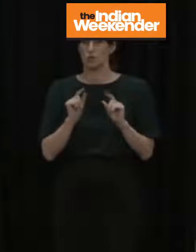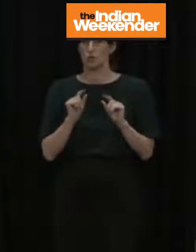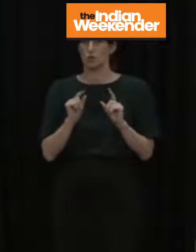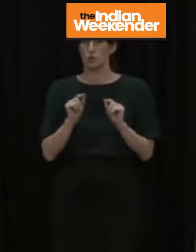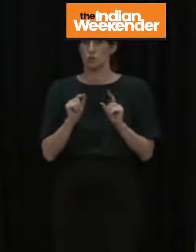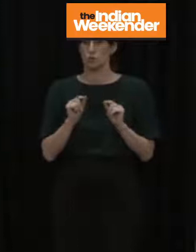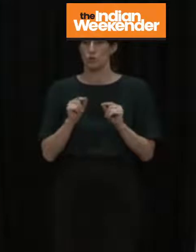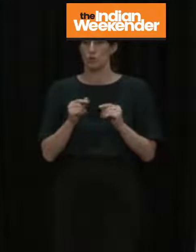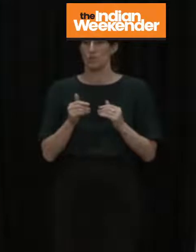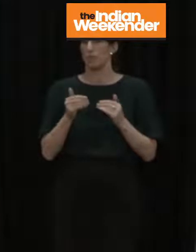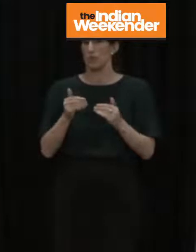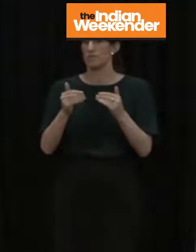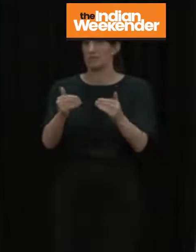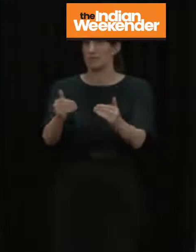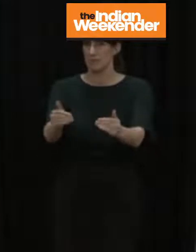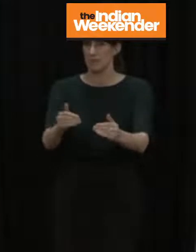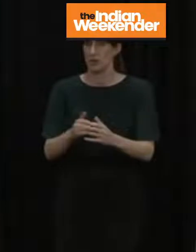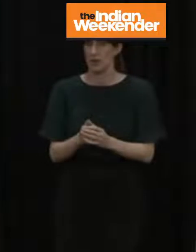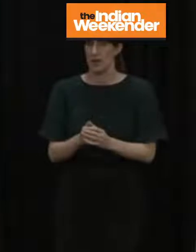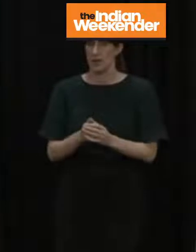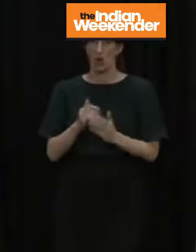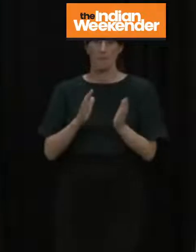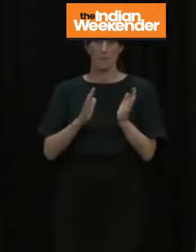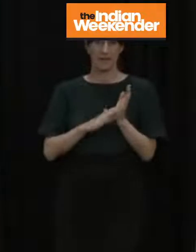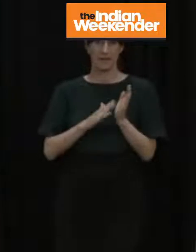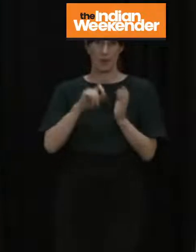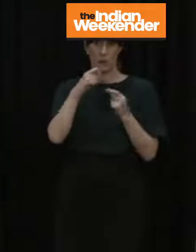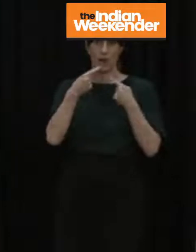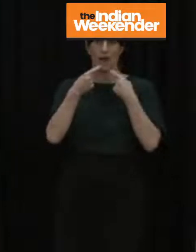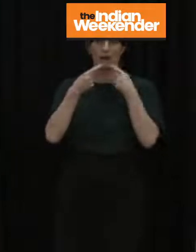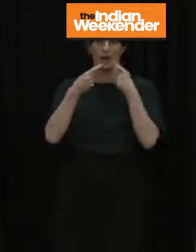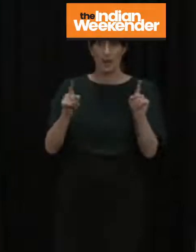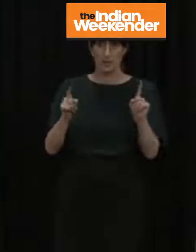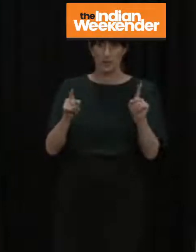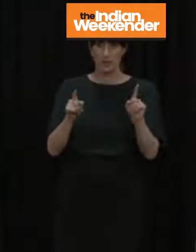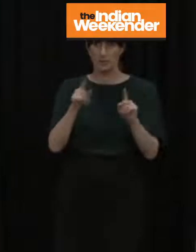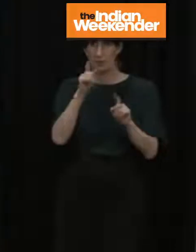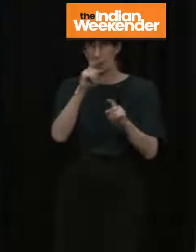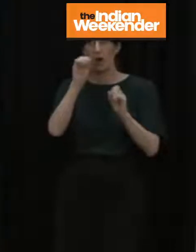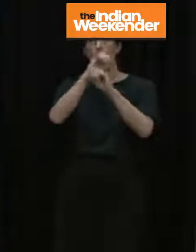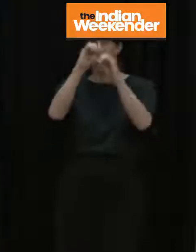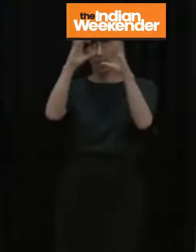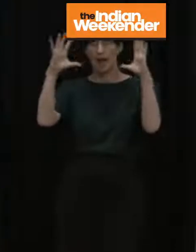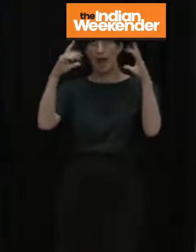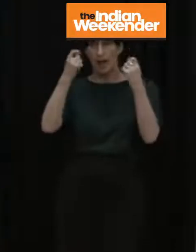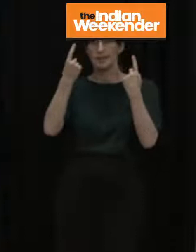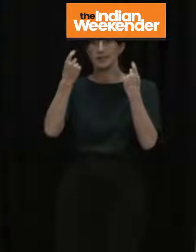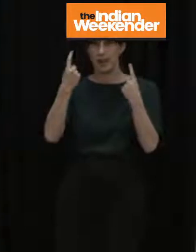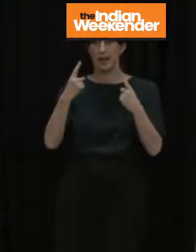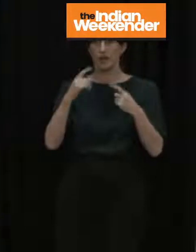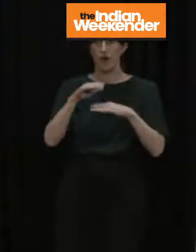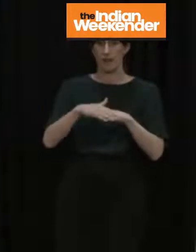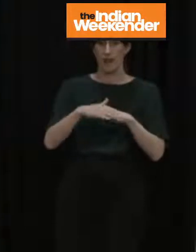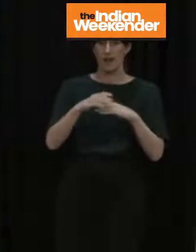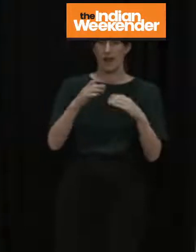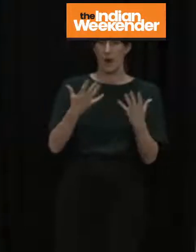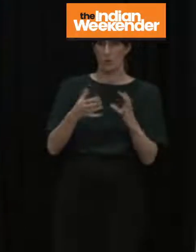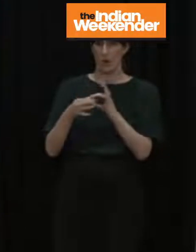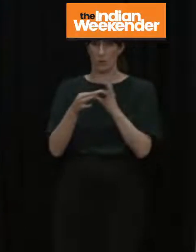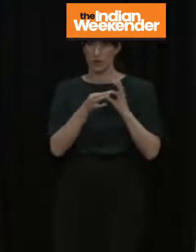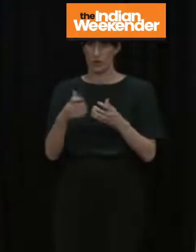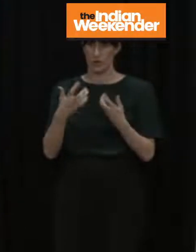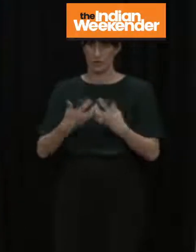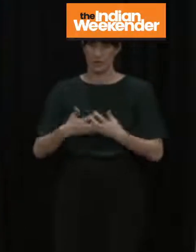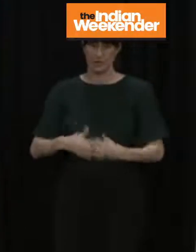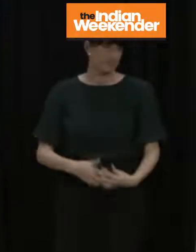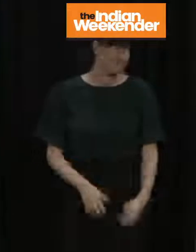here is. But I think when we make our announcement on Monday, people will be able to see how the DHBs translate to the announcements that we make. And